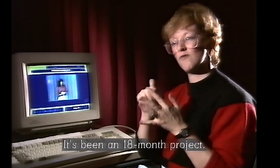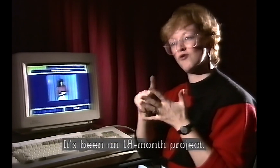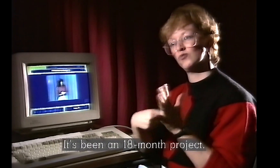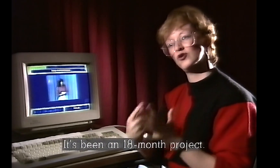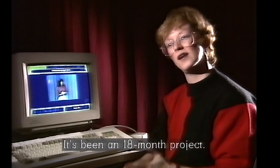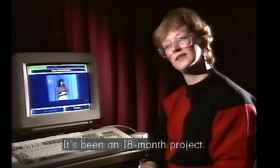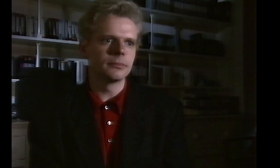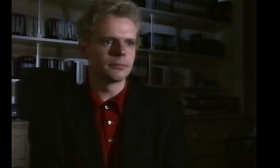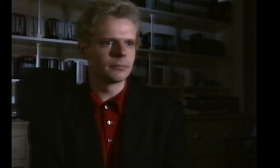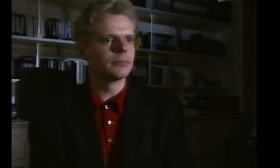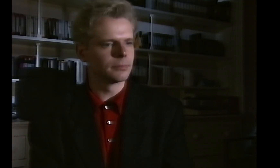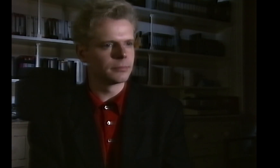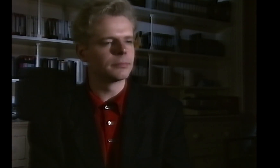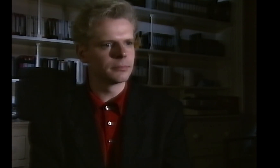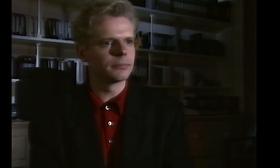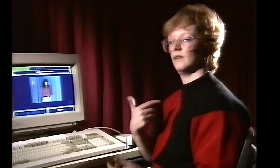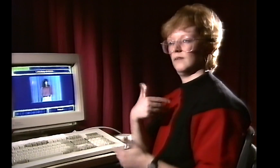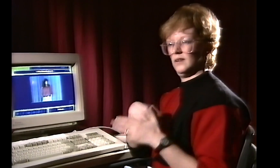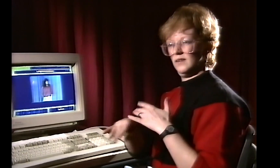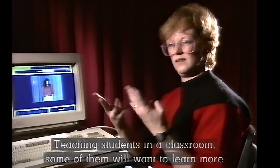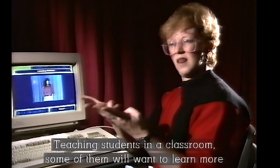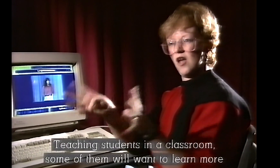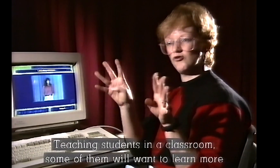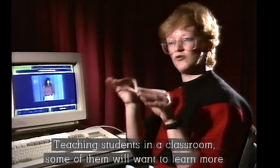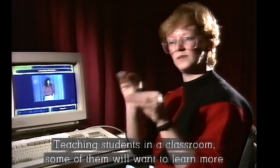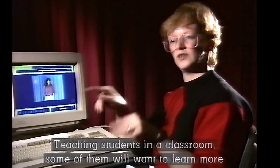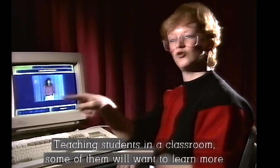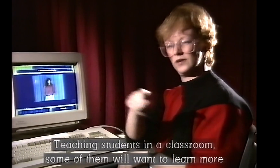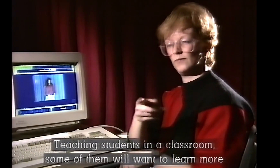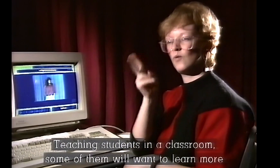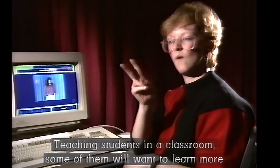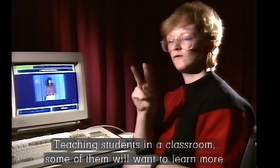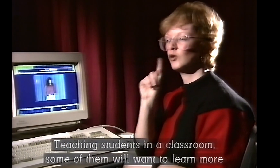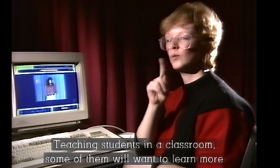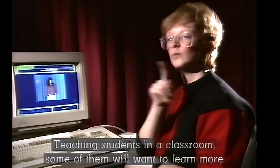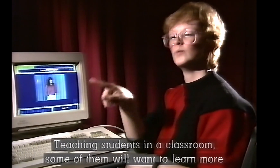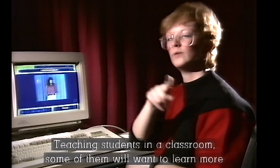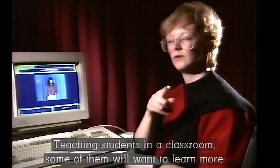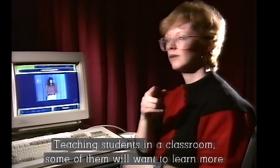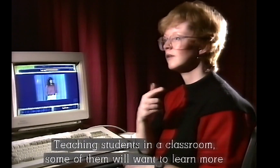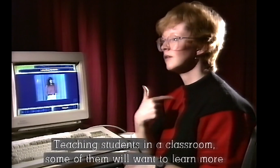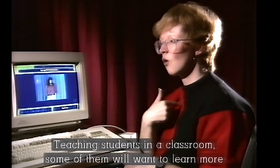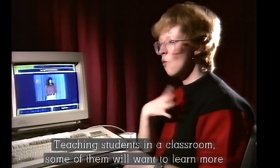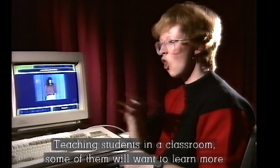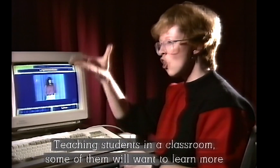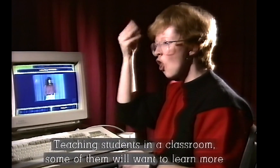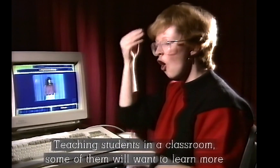this, and ours is the sign language curriculum development, and that's how it all started, and it's been an 18-month